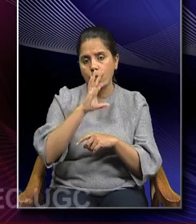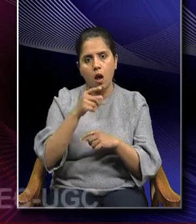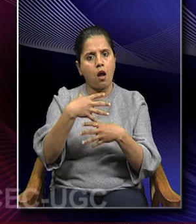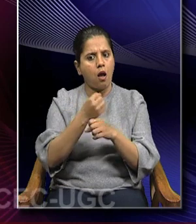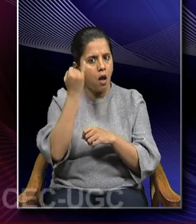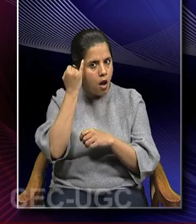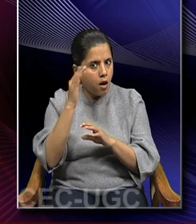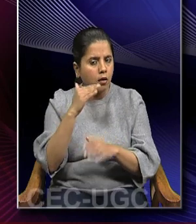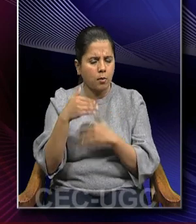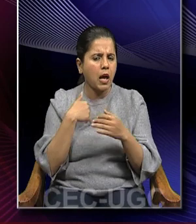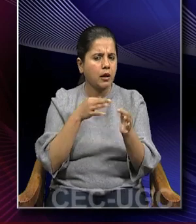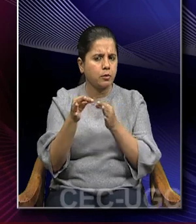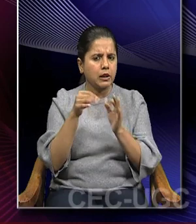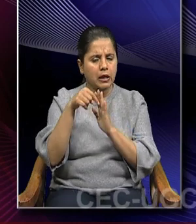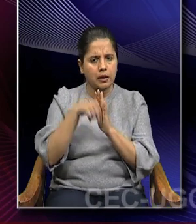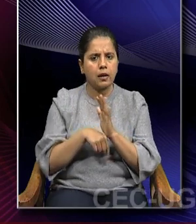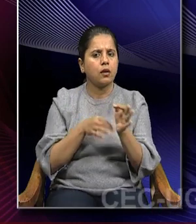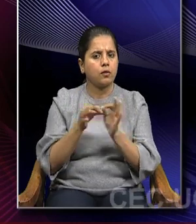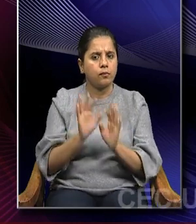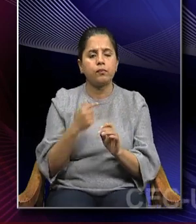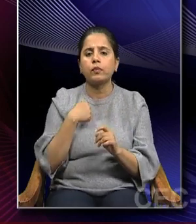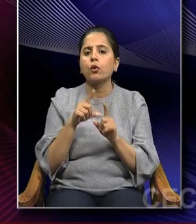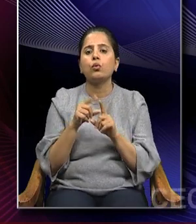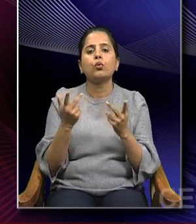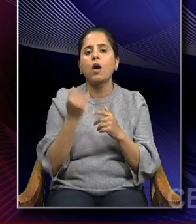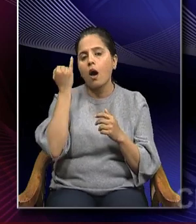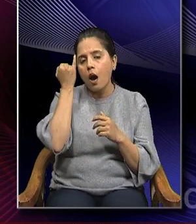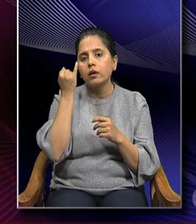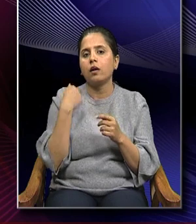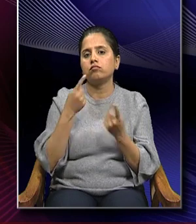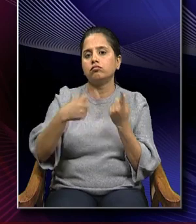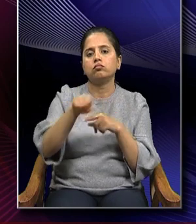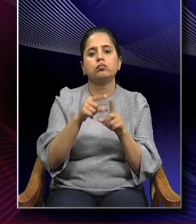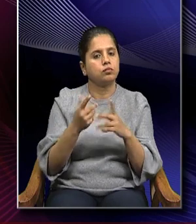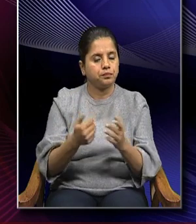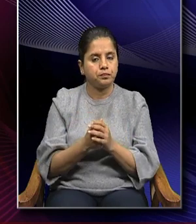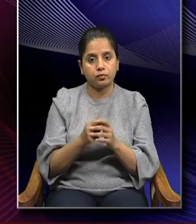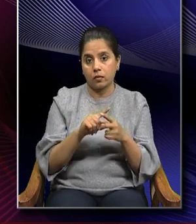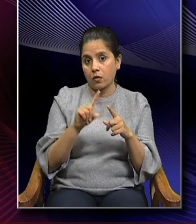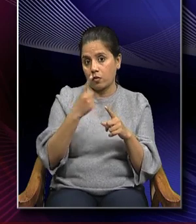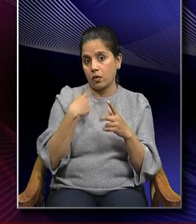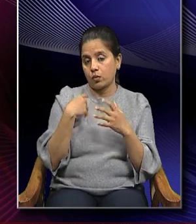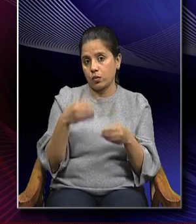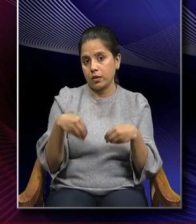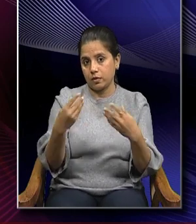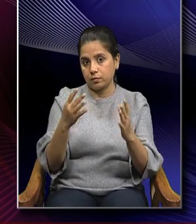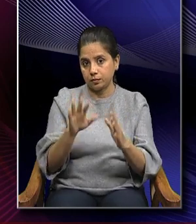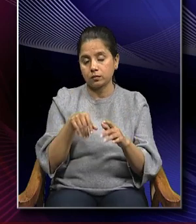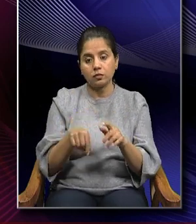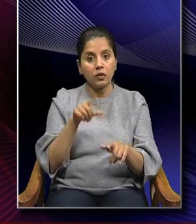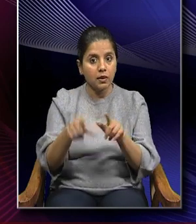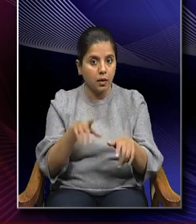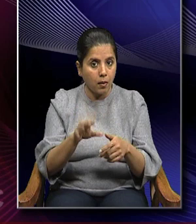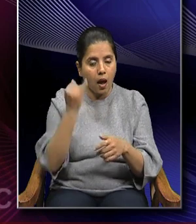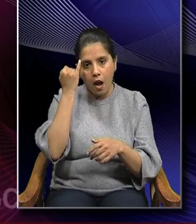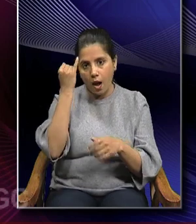an idea. I will be explaining to you in detail what we do into idea generation. So, first of all, I am giving you the steps: idea